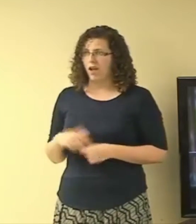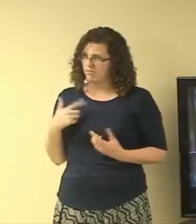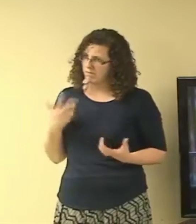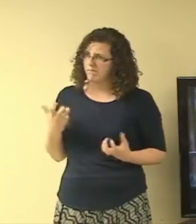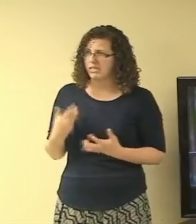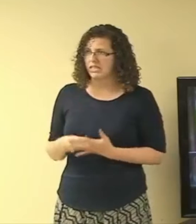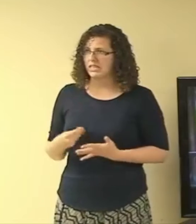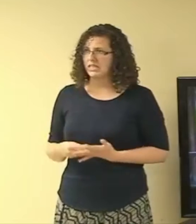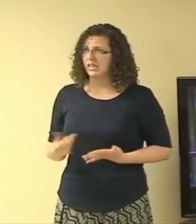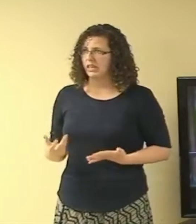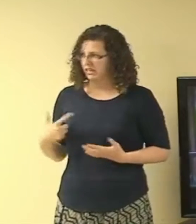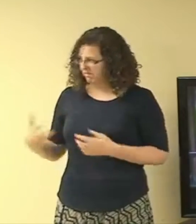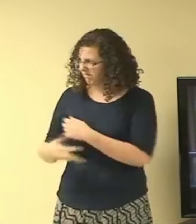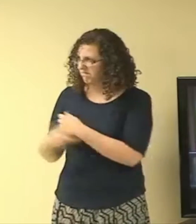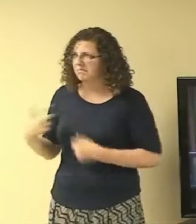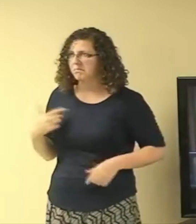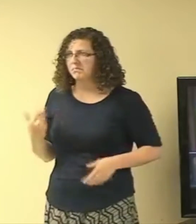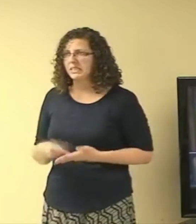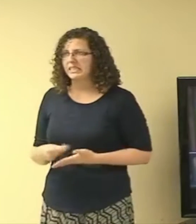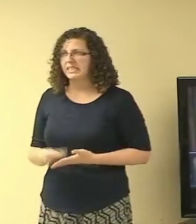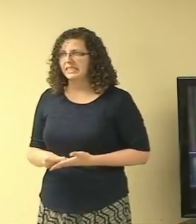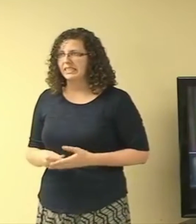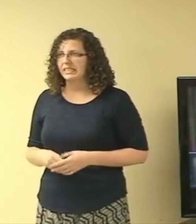money. Took my money.